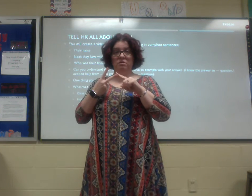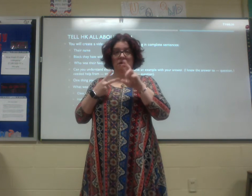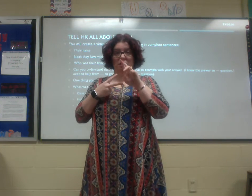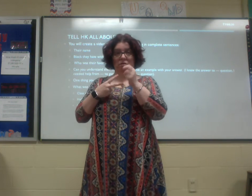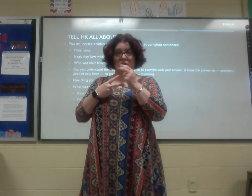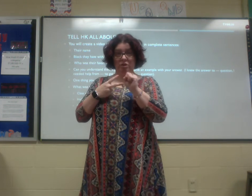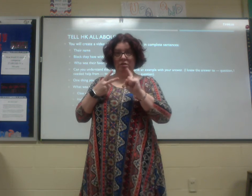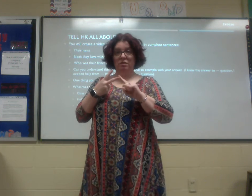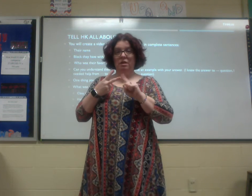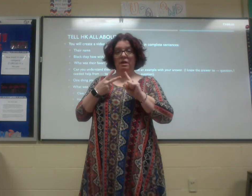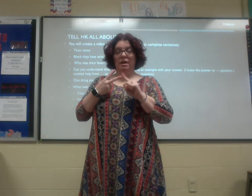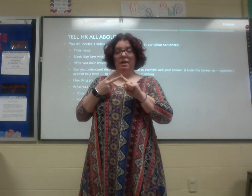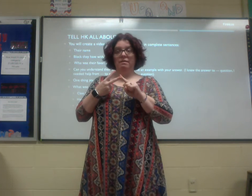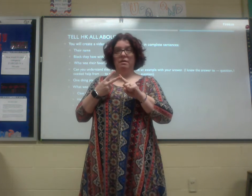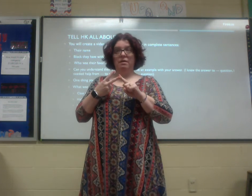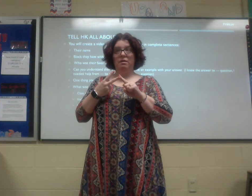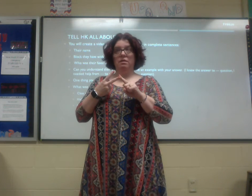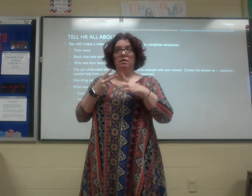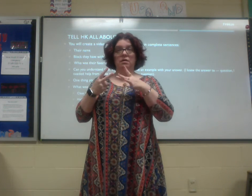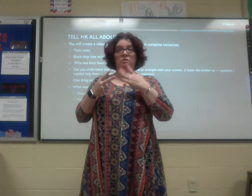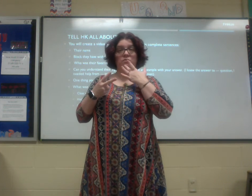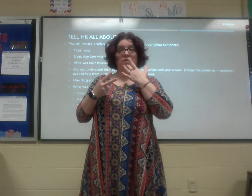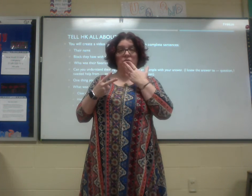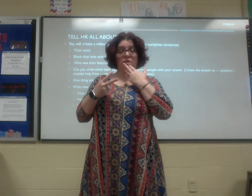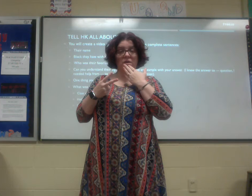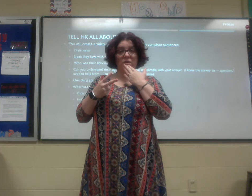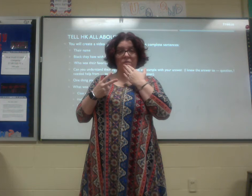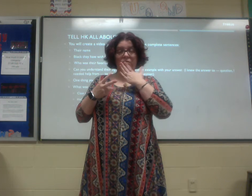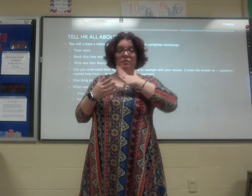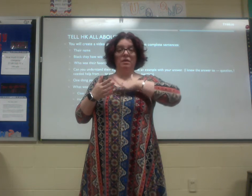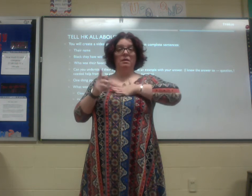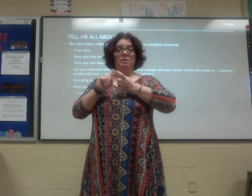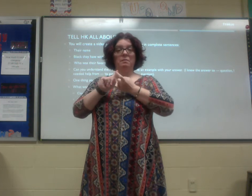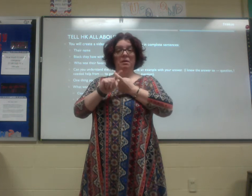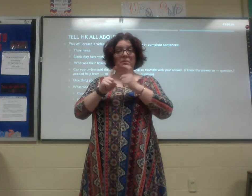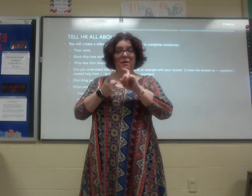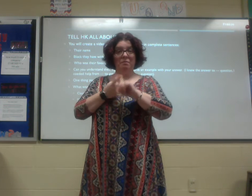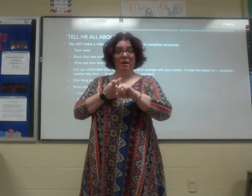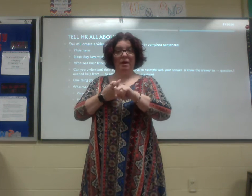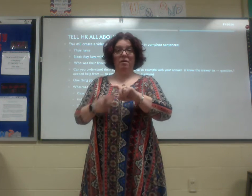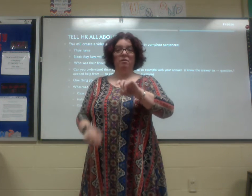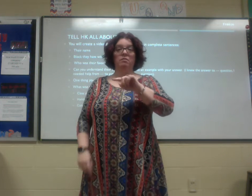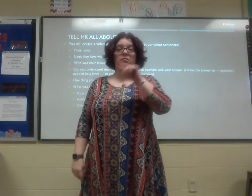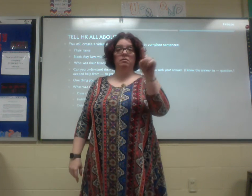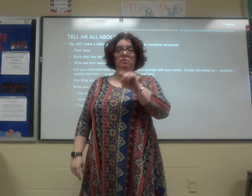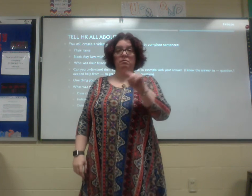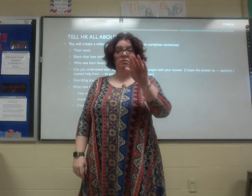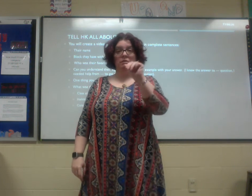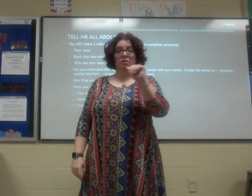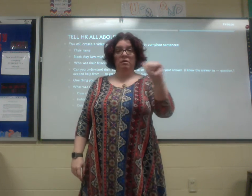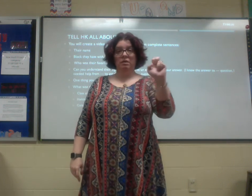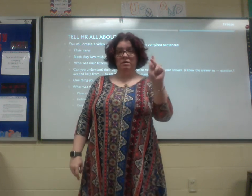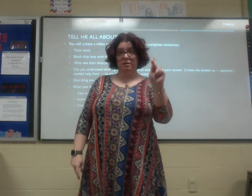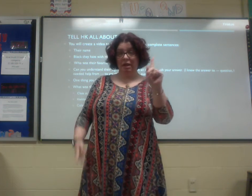at RHS, and then favorite color. My pen pal